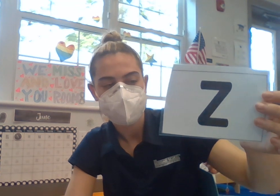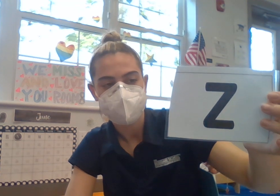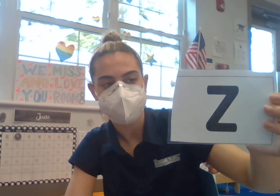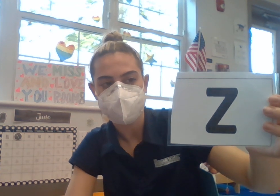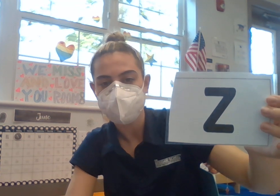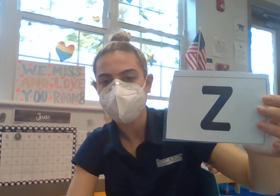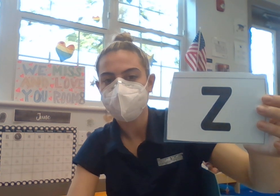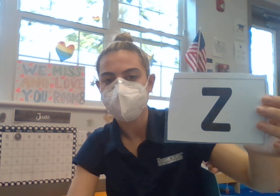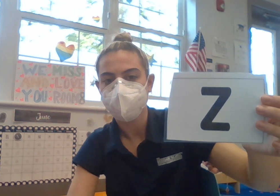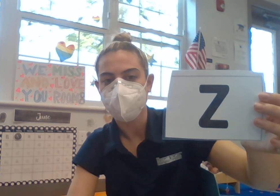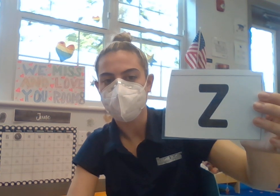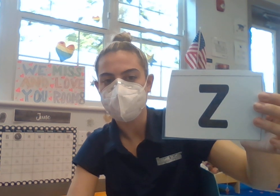Z,